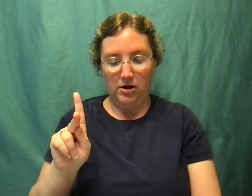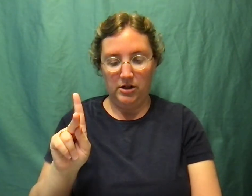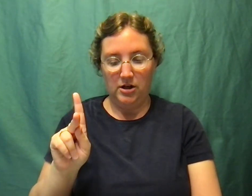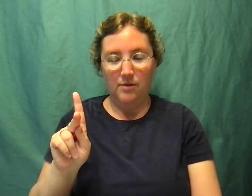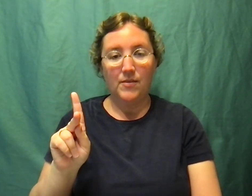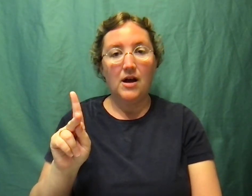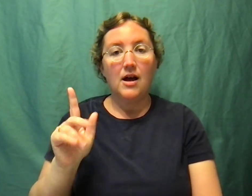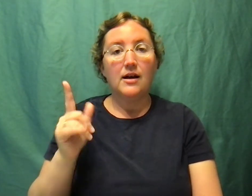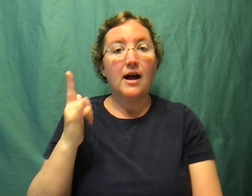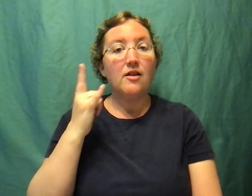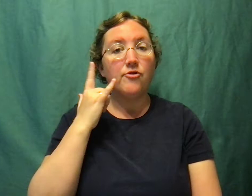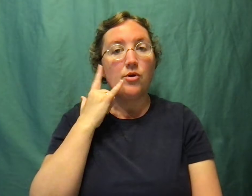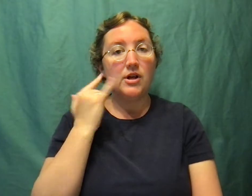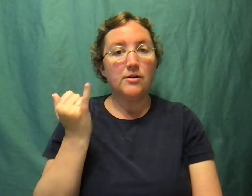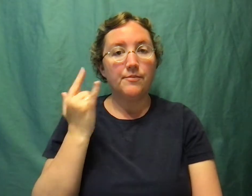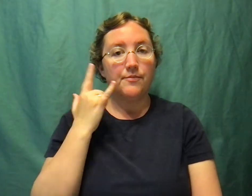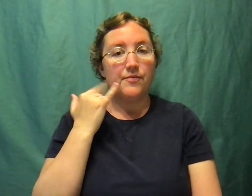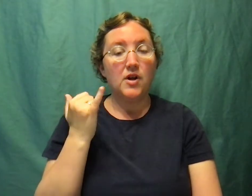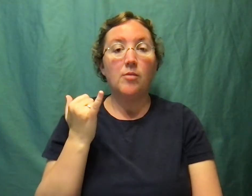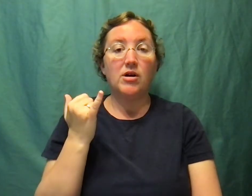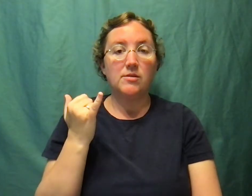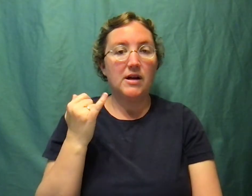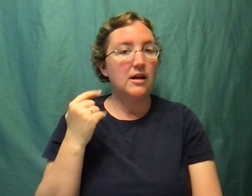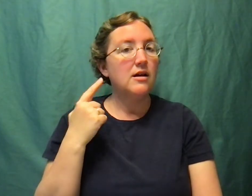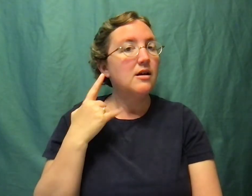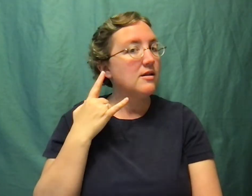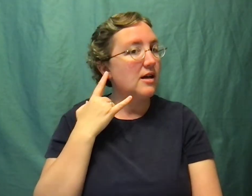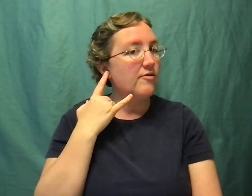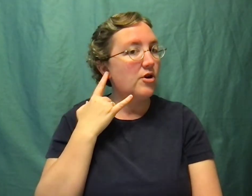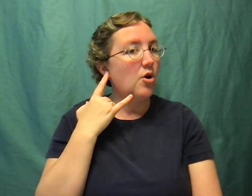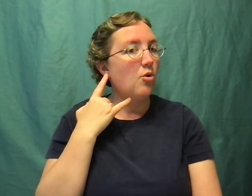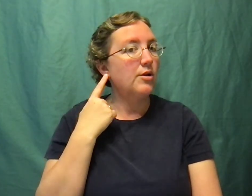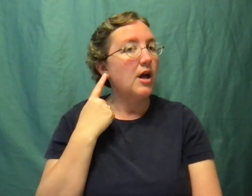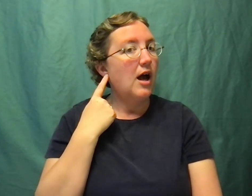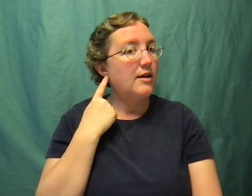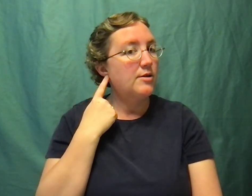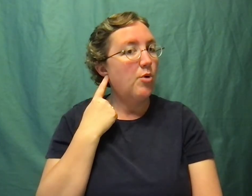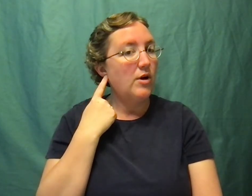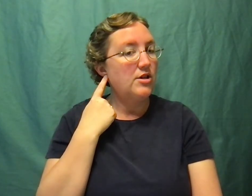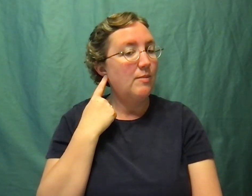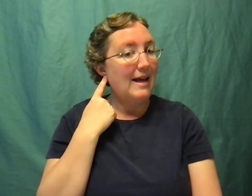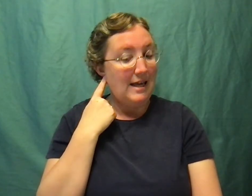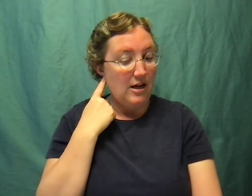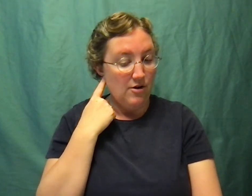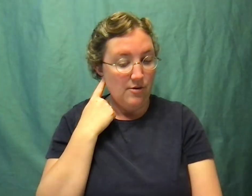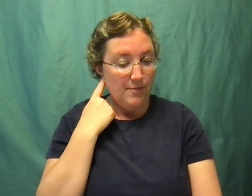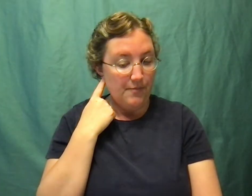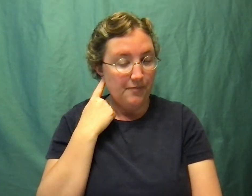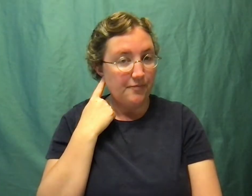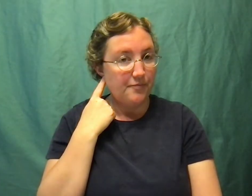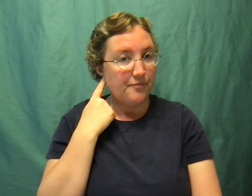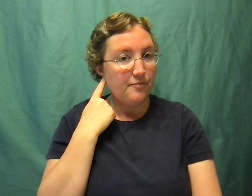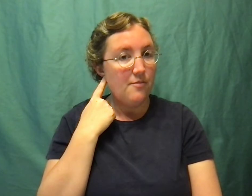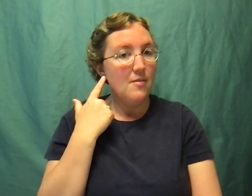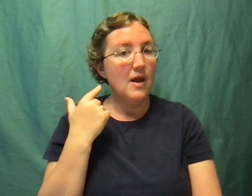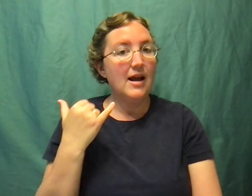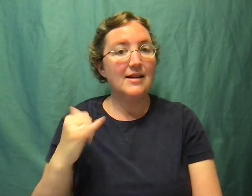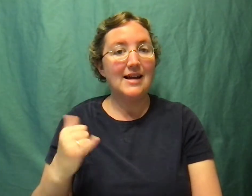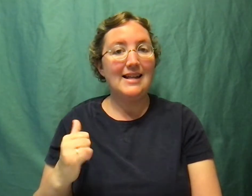Arkansas. California, amongst many, sign for gold. I point to my ear and I sign